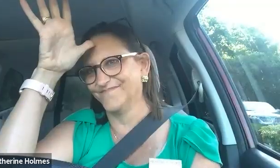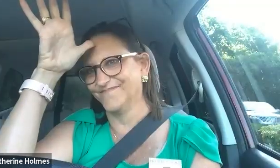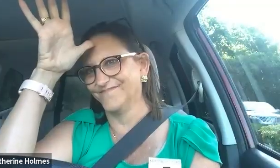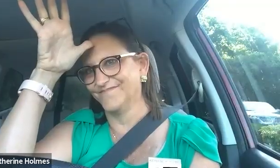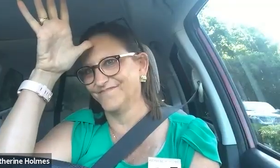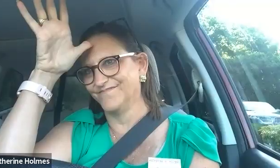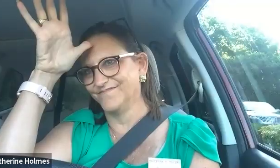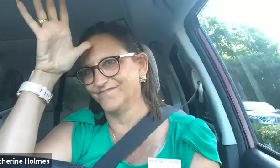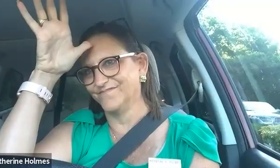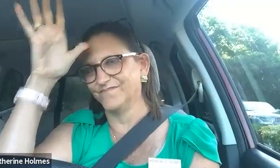Sister.